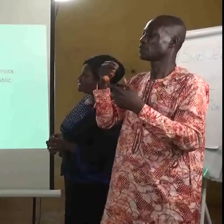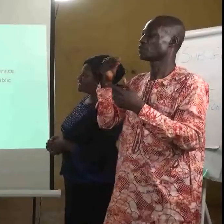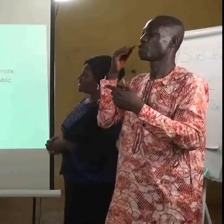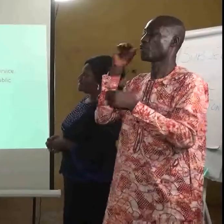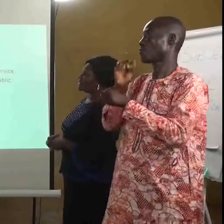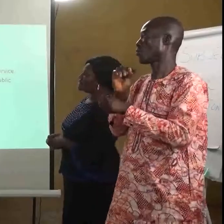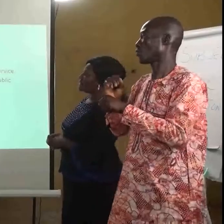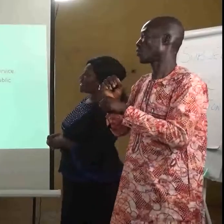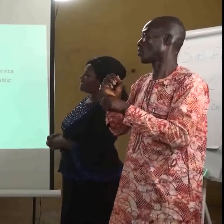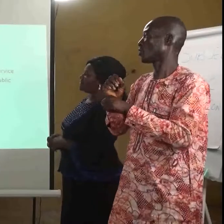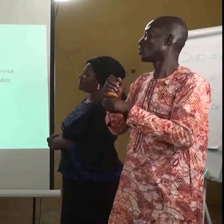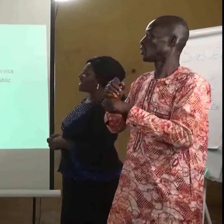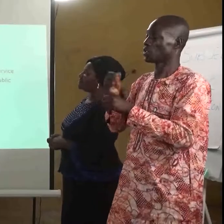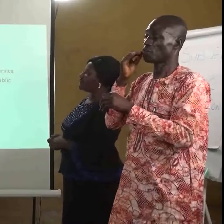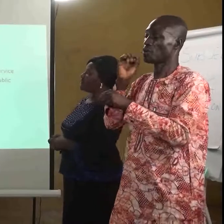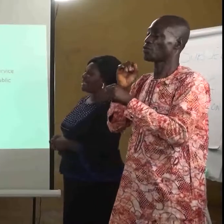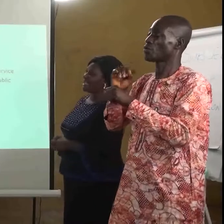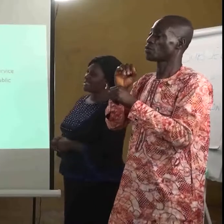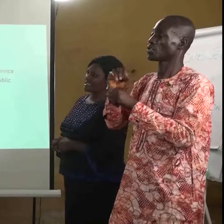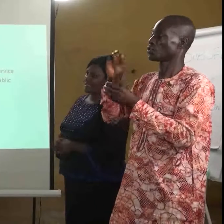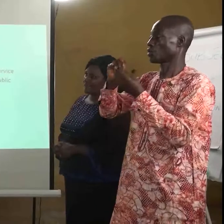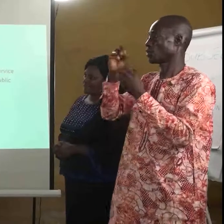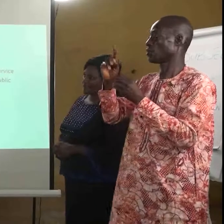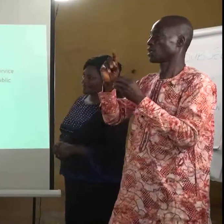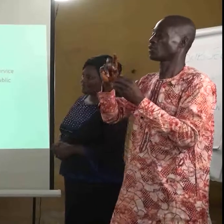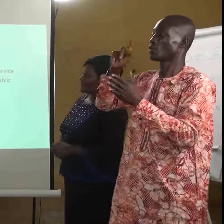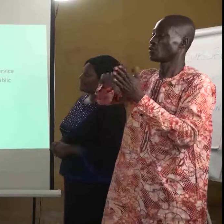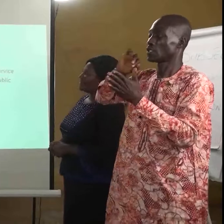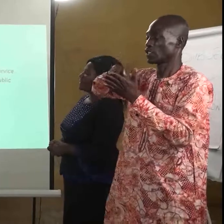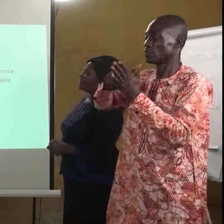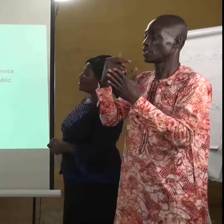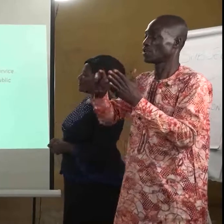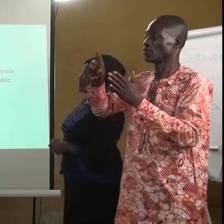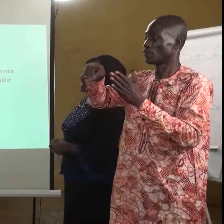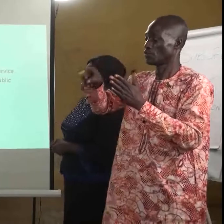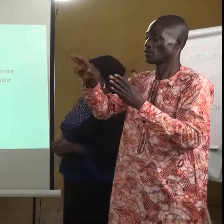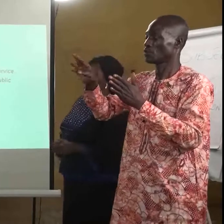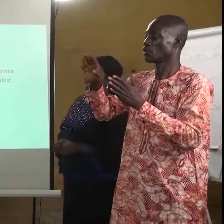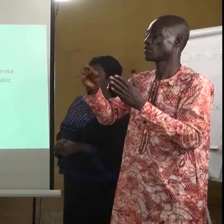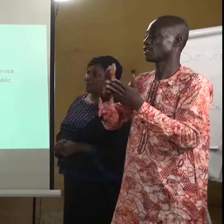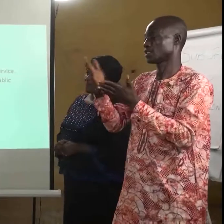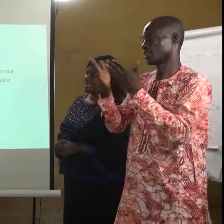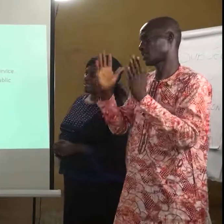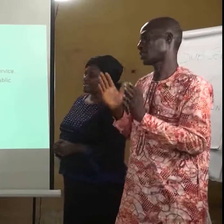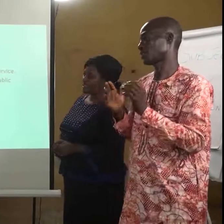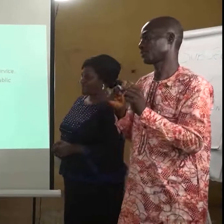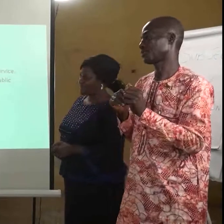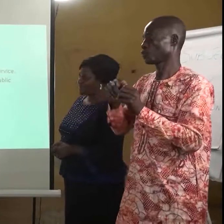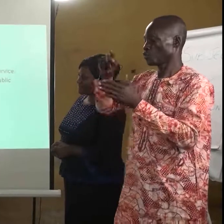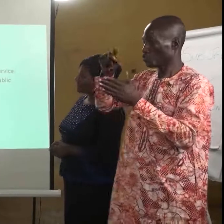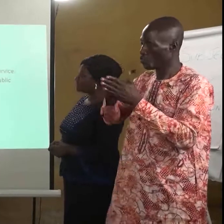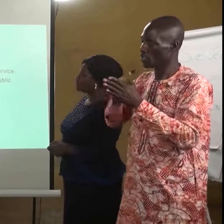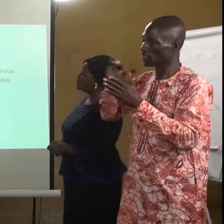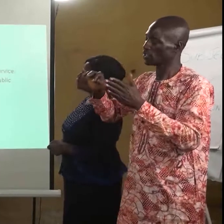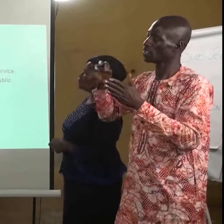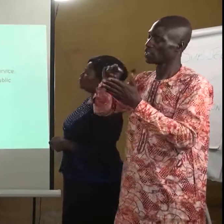assignment is, number one, define public service. Number one, define public